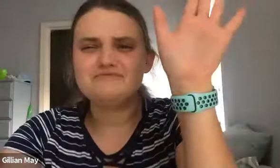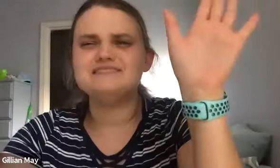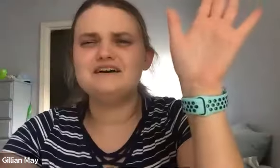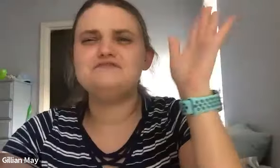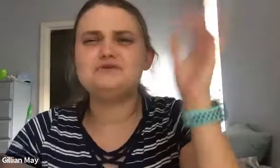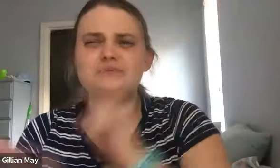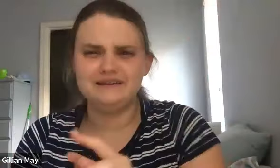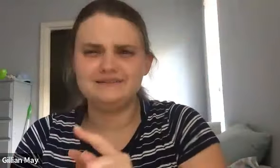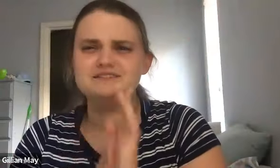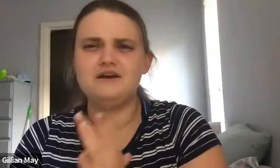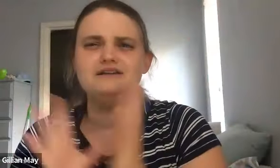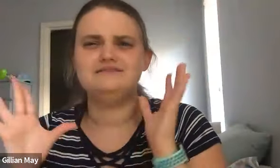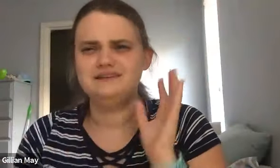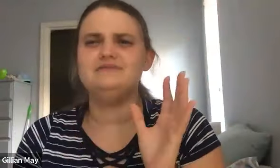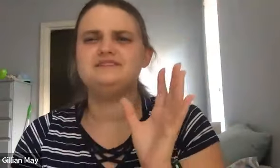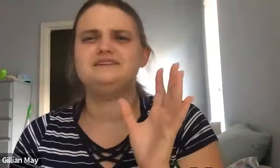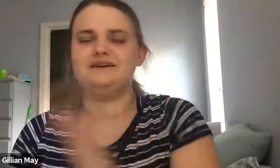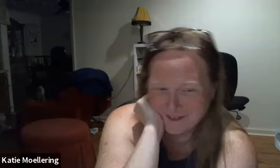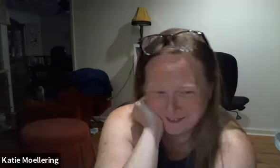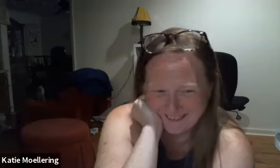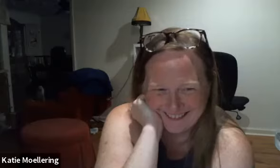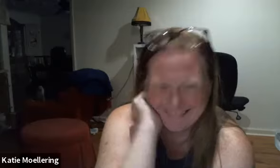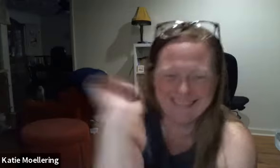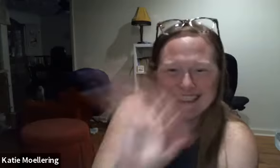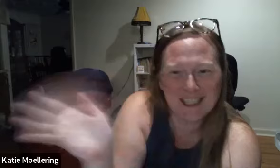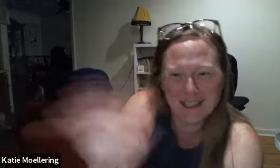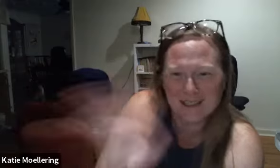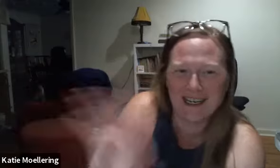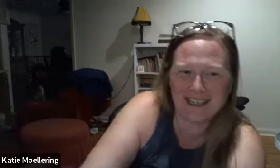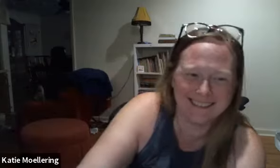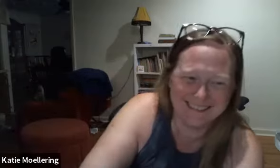great rest of your week. Sorry. Thank you. See you next week.